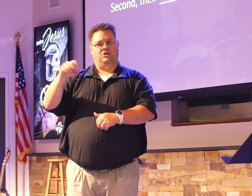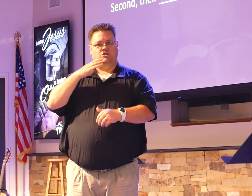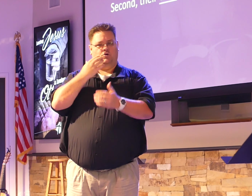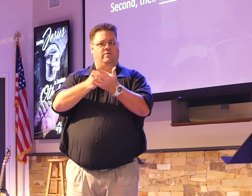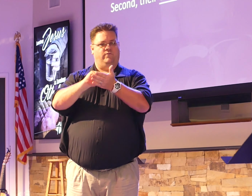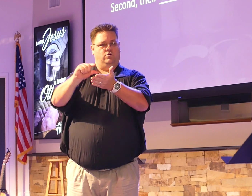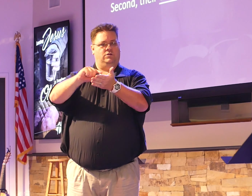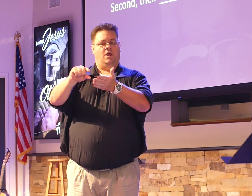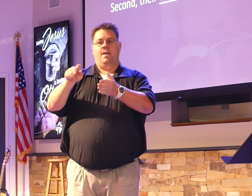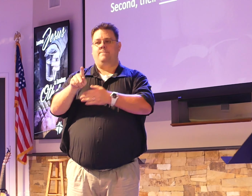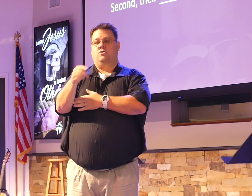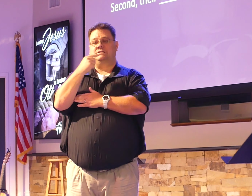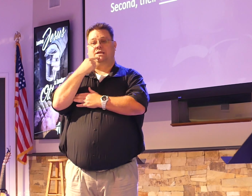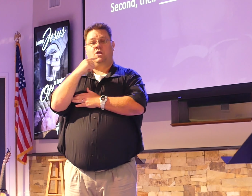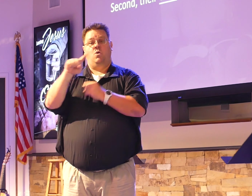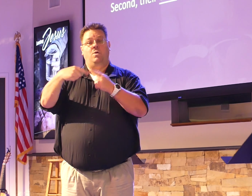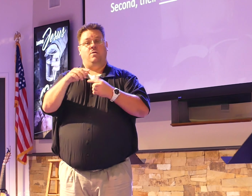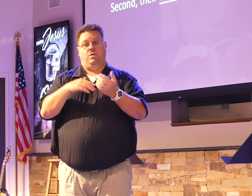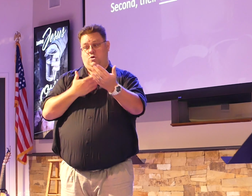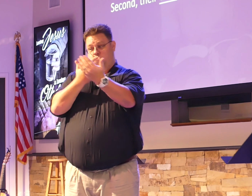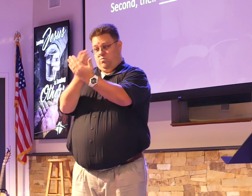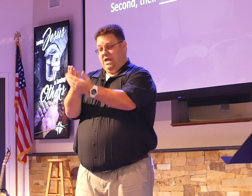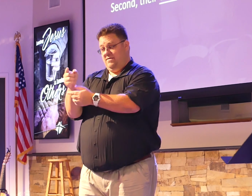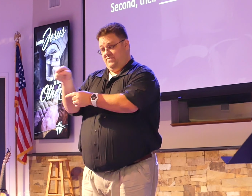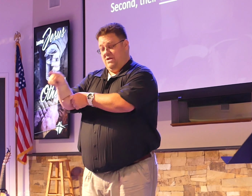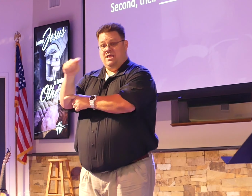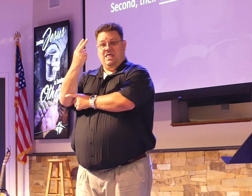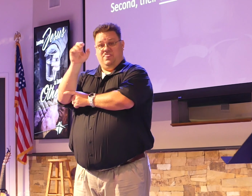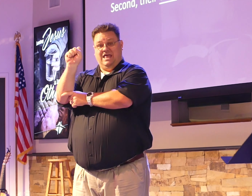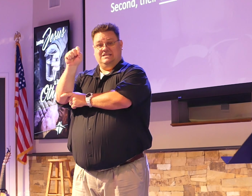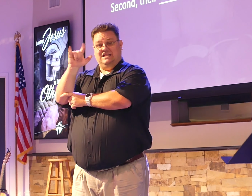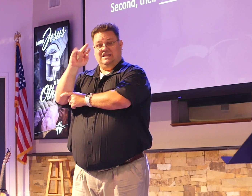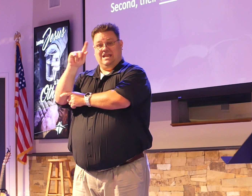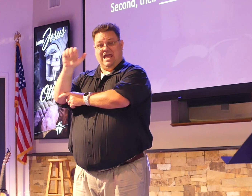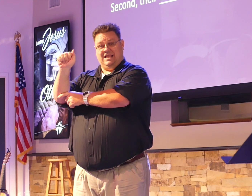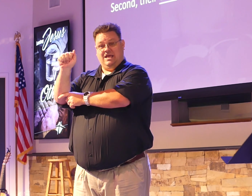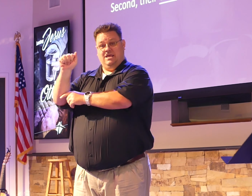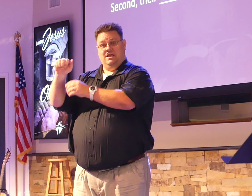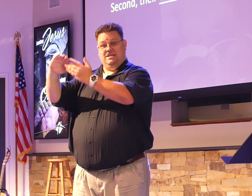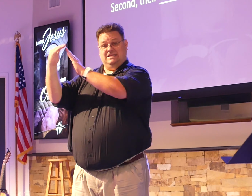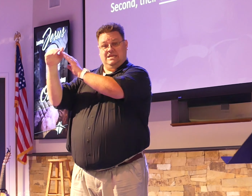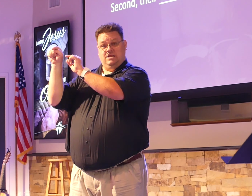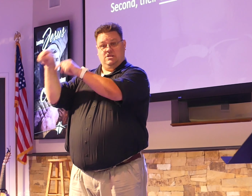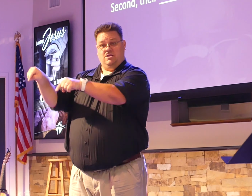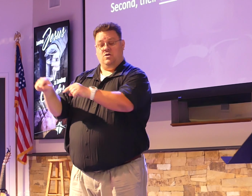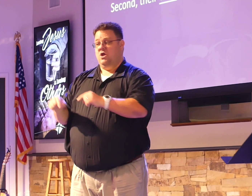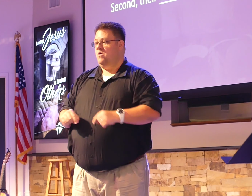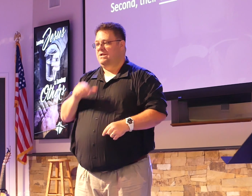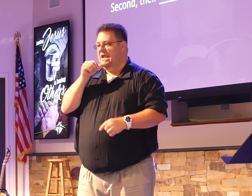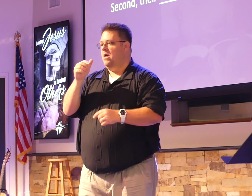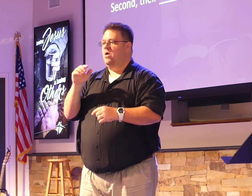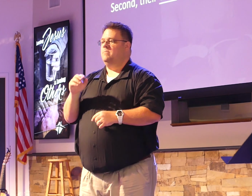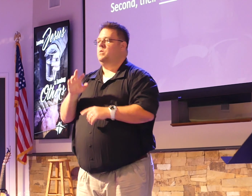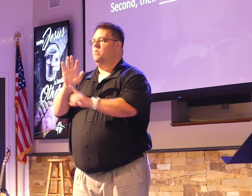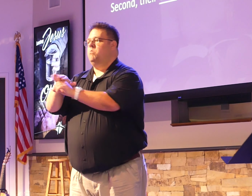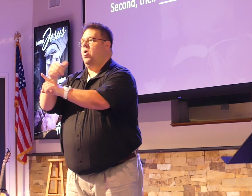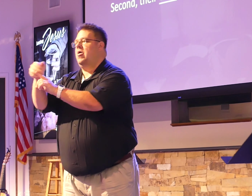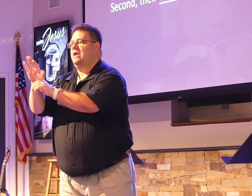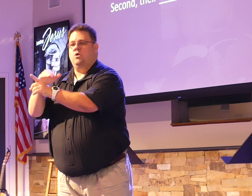Paul says, when we came to you there at Thessalonica, he says, neither any time have you found the flattering words, as you know. He said, we didn't